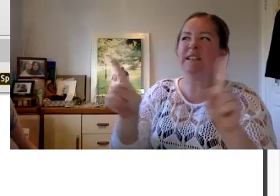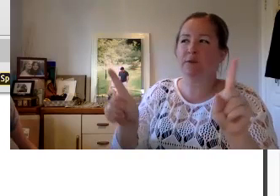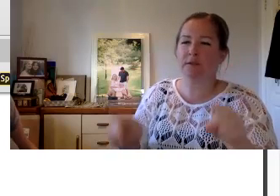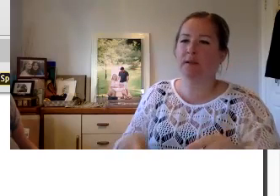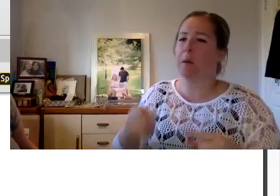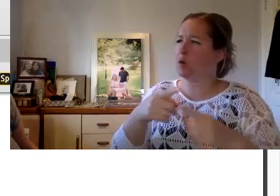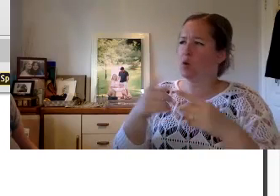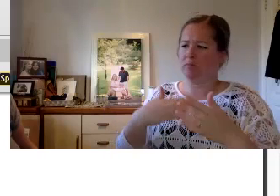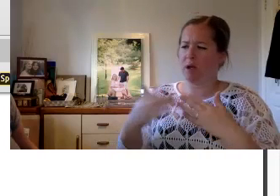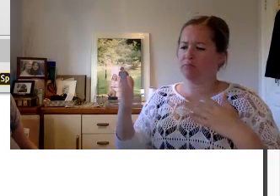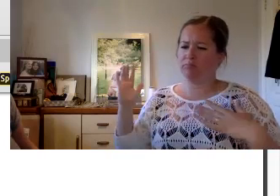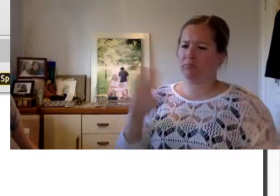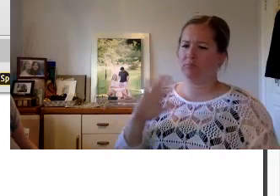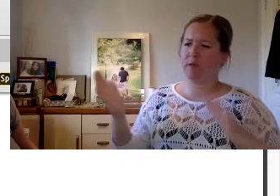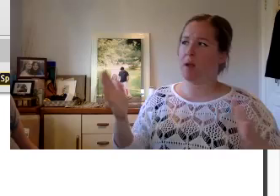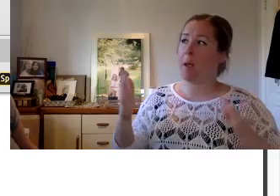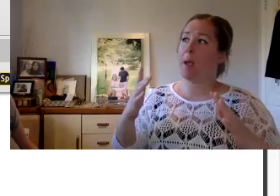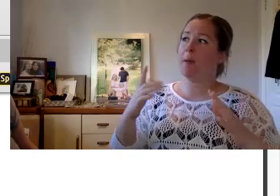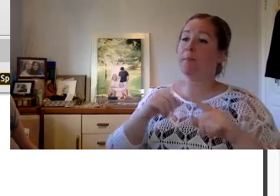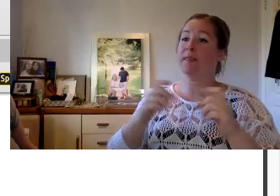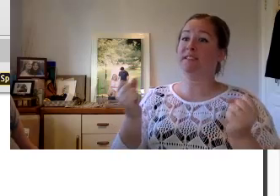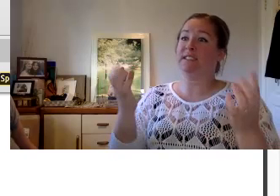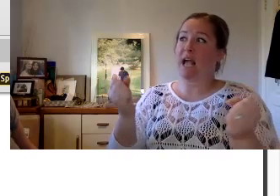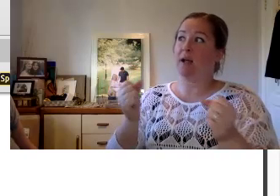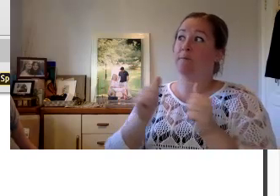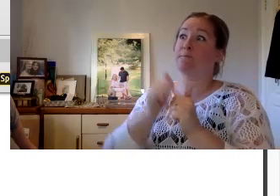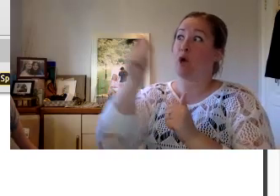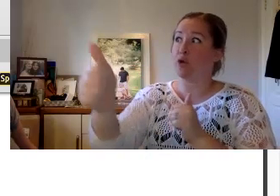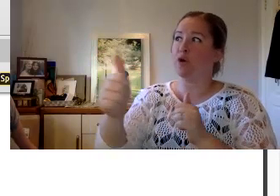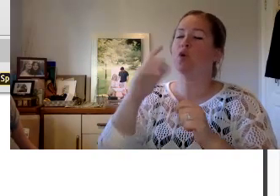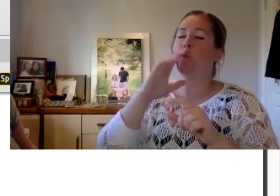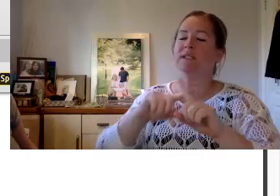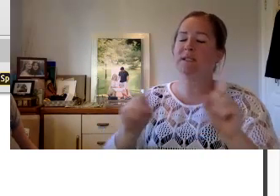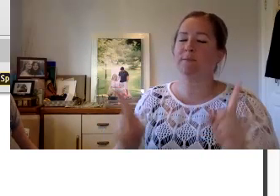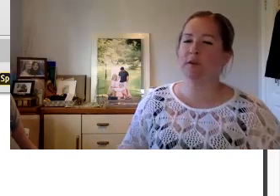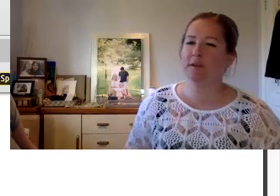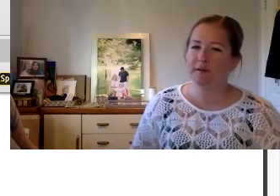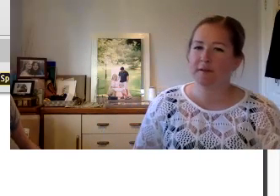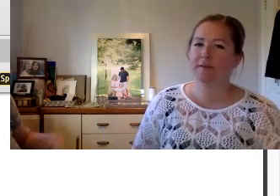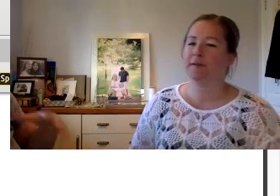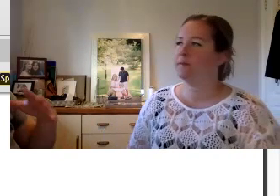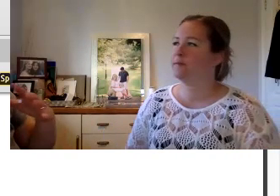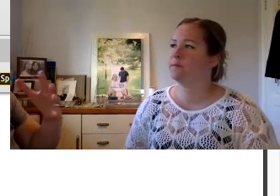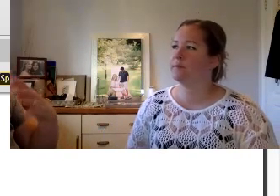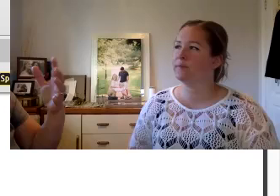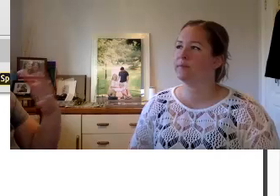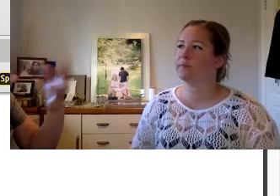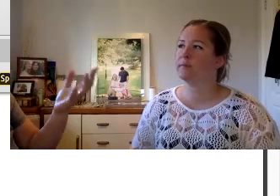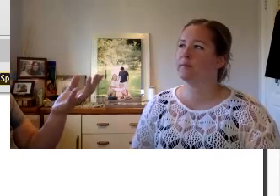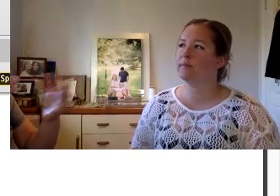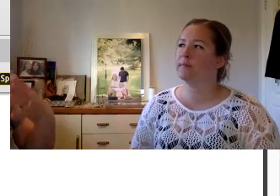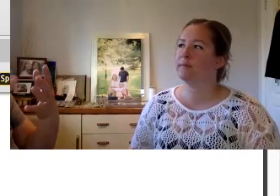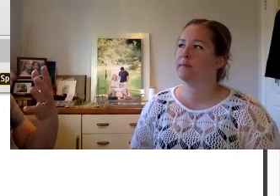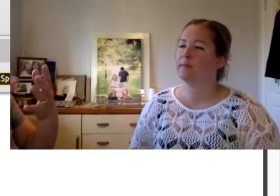if there's a specific sign, it's far more advanced in ASL. If there's a specific sign, then you might have to use